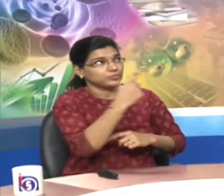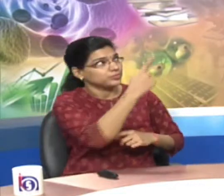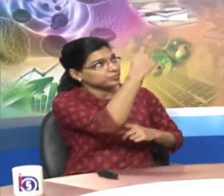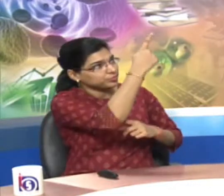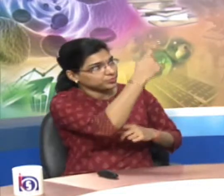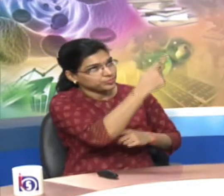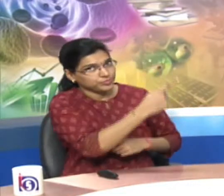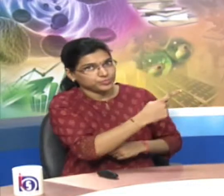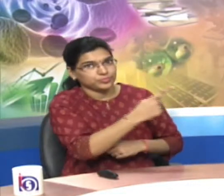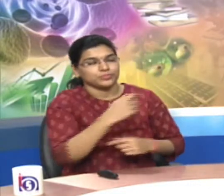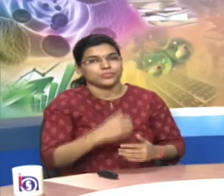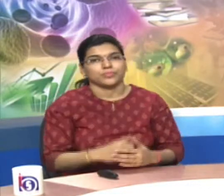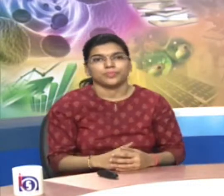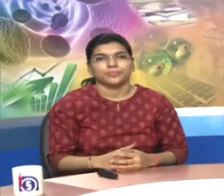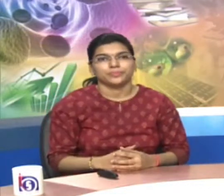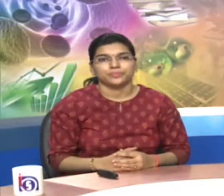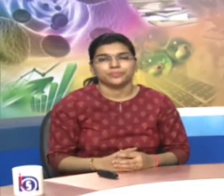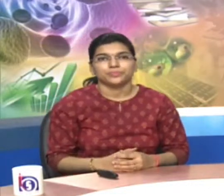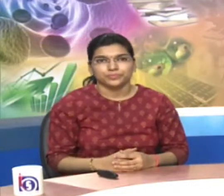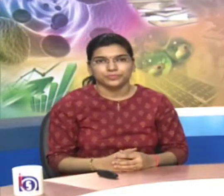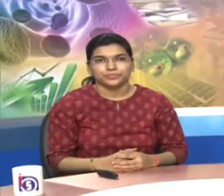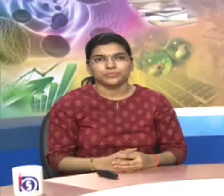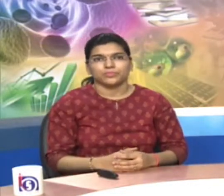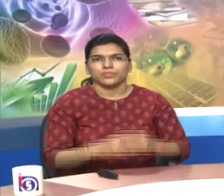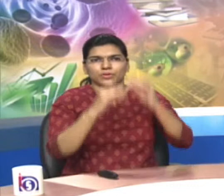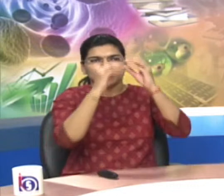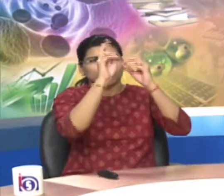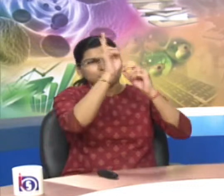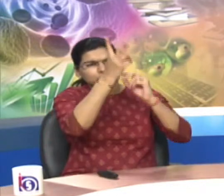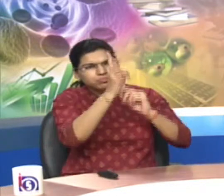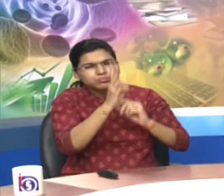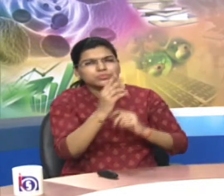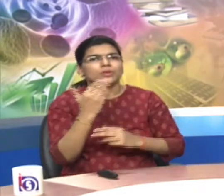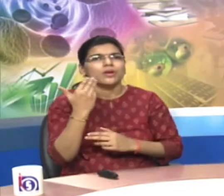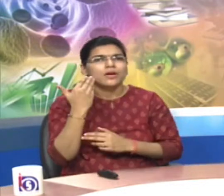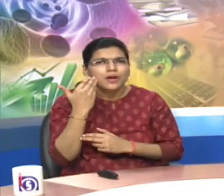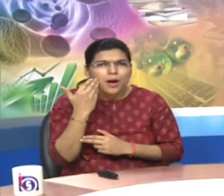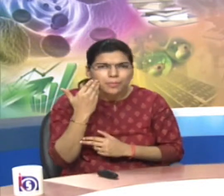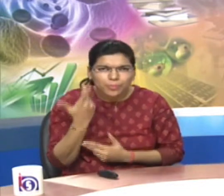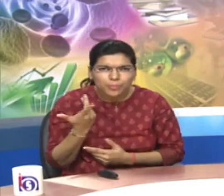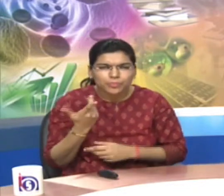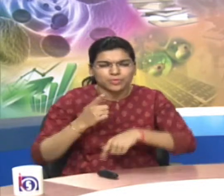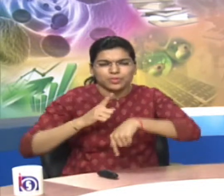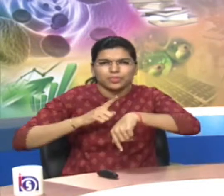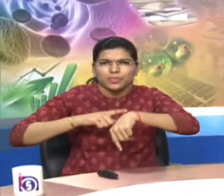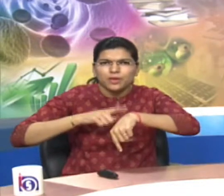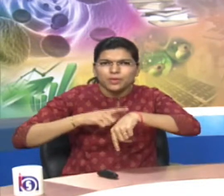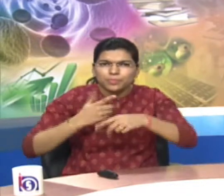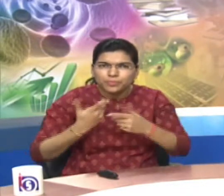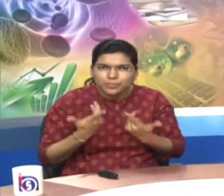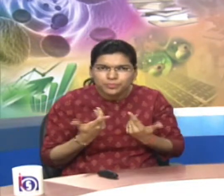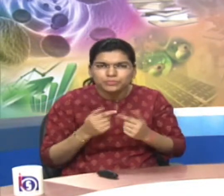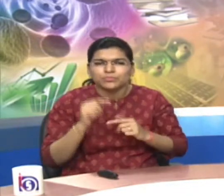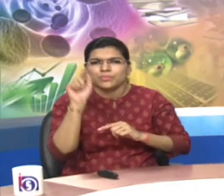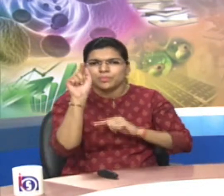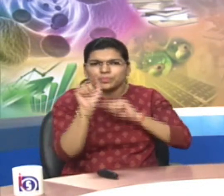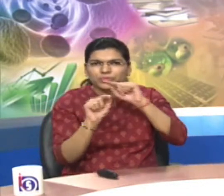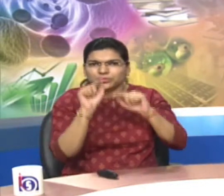So, similar kind of drop-down box appears on the screen. It has different text written, for